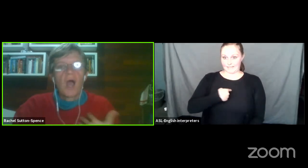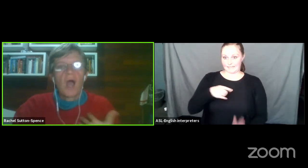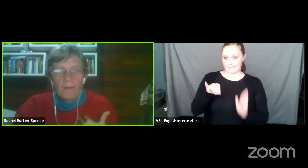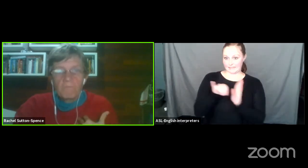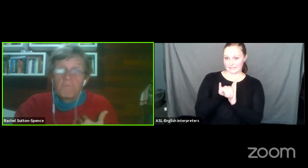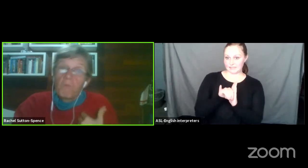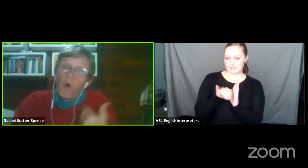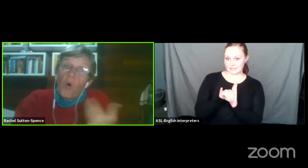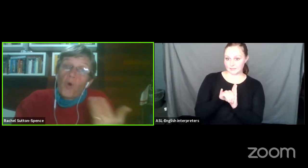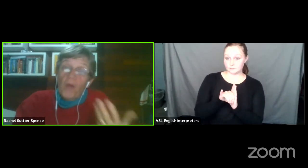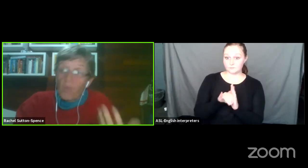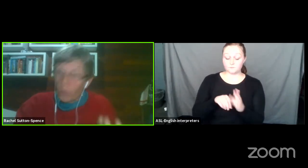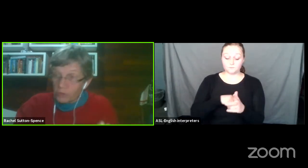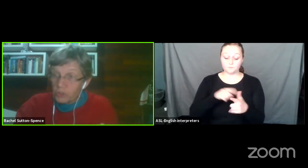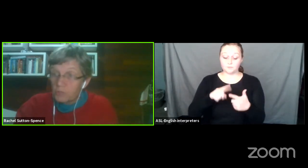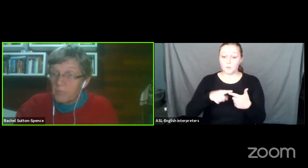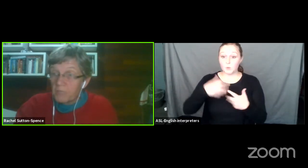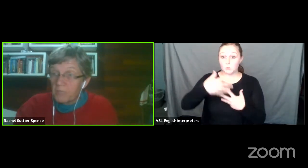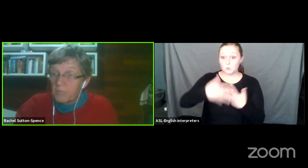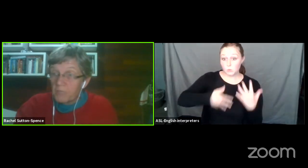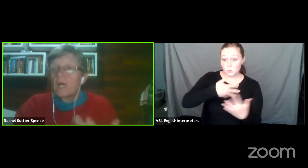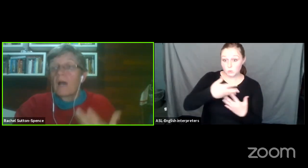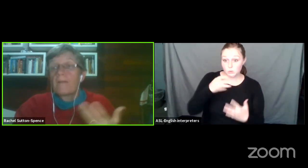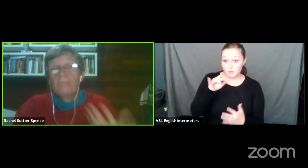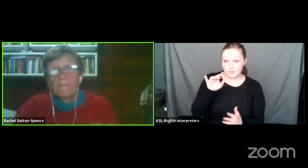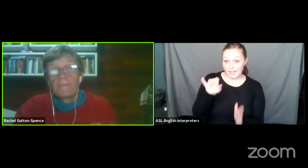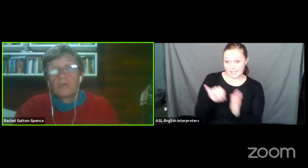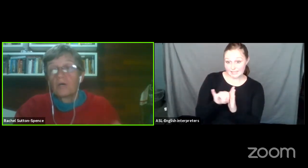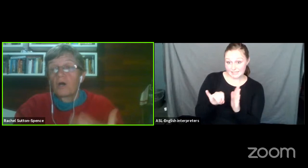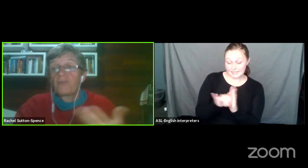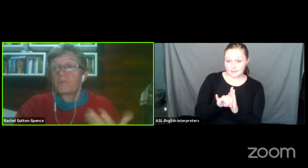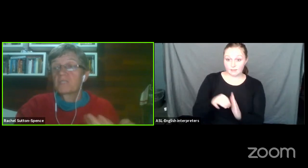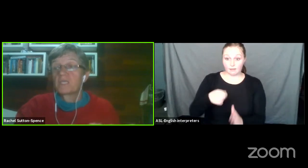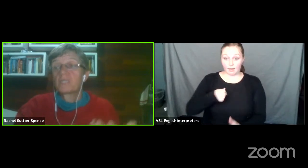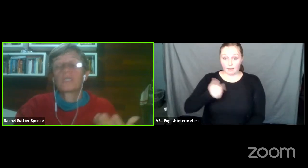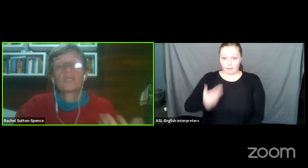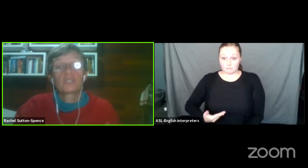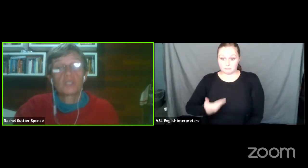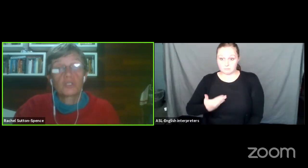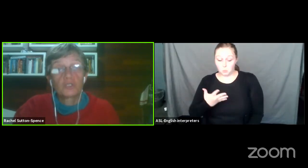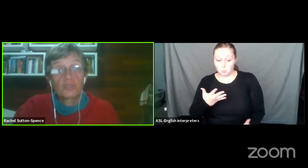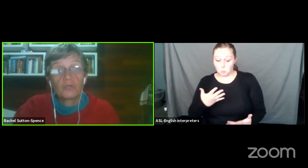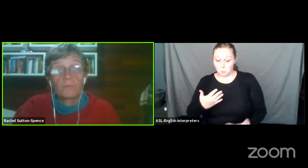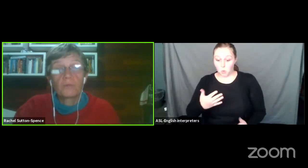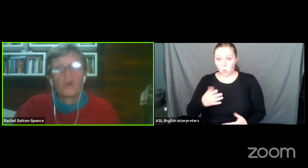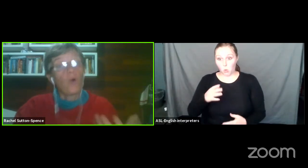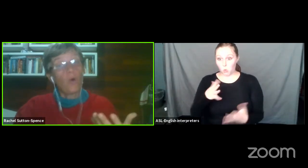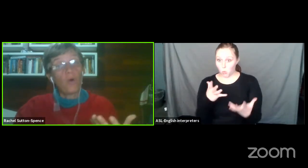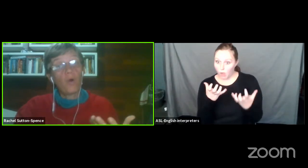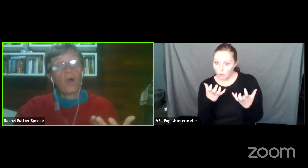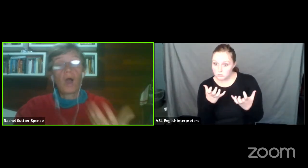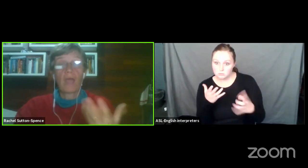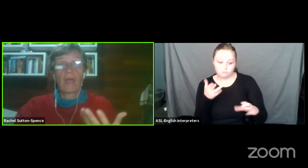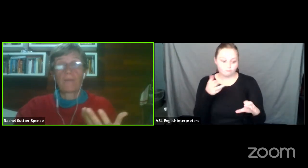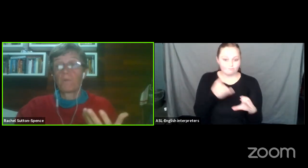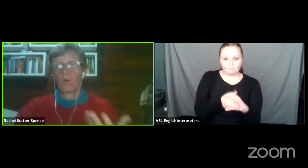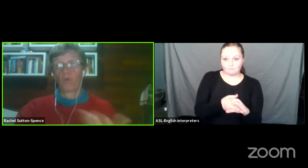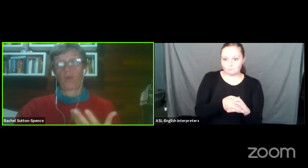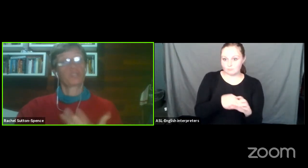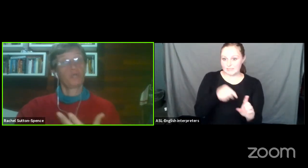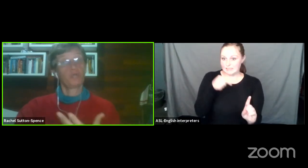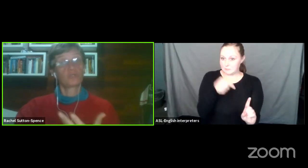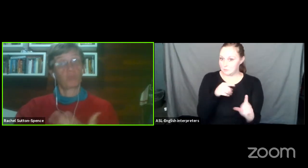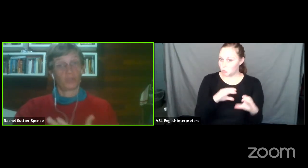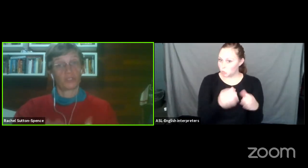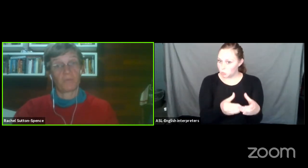I am, or I want to be, a member of a particular social group, or I am, or